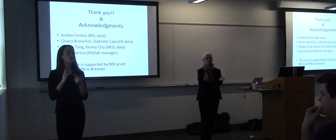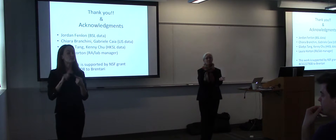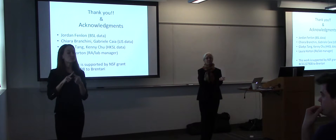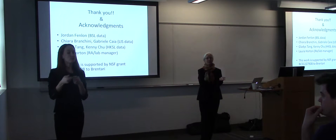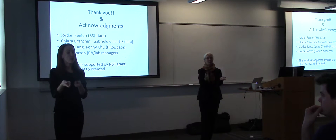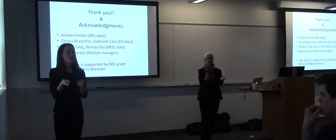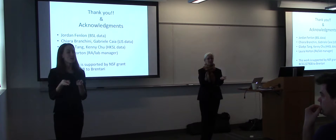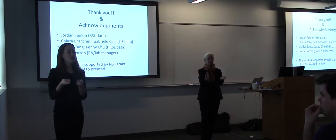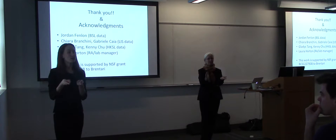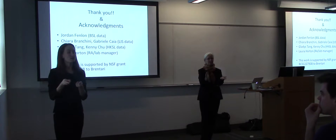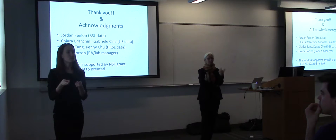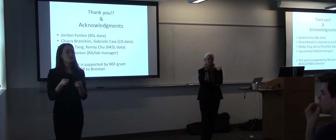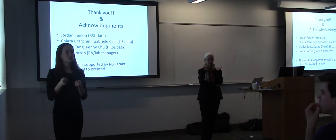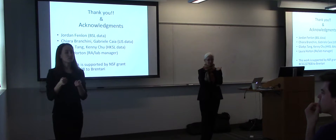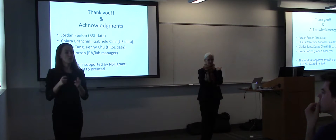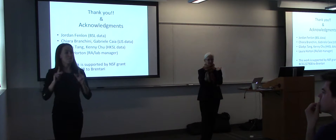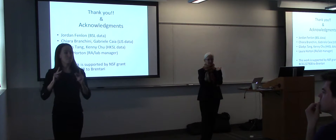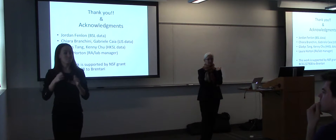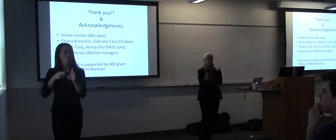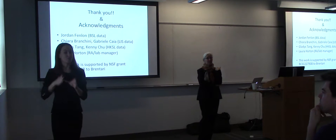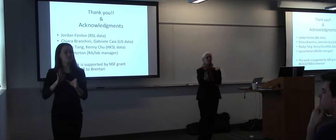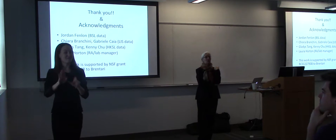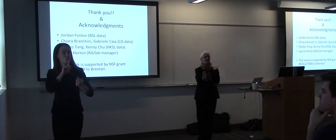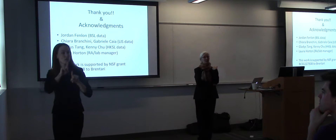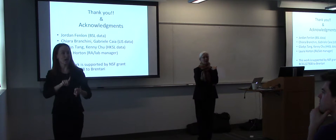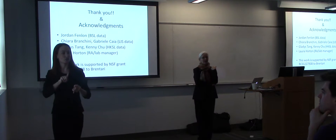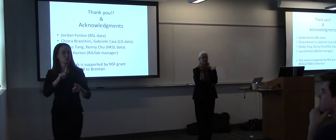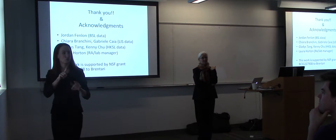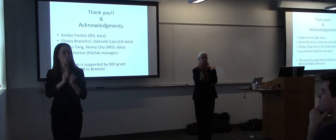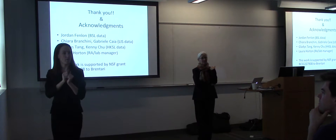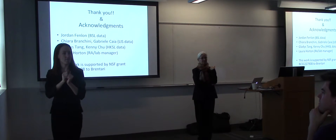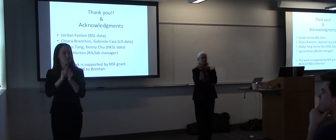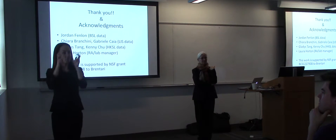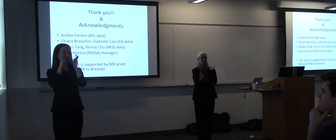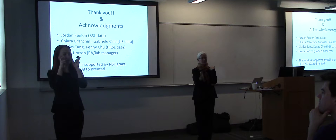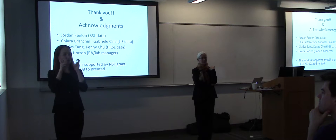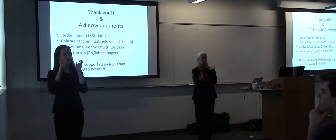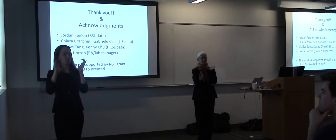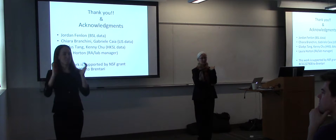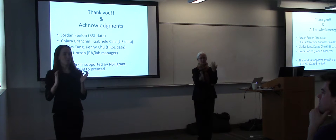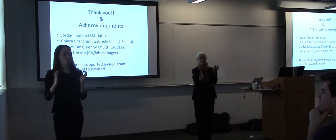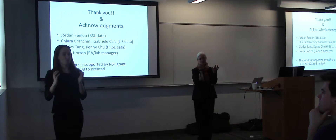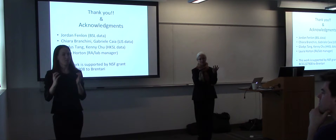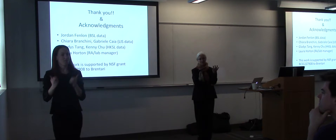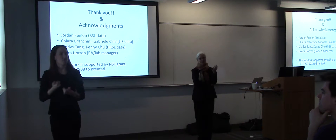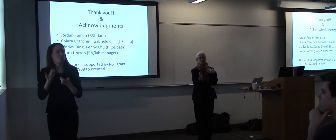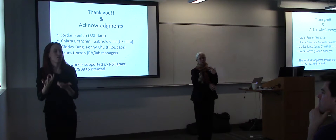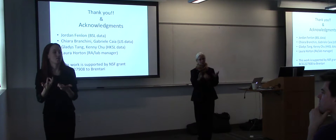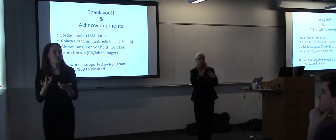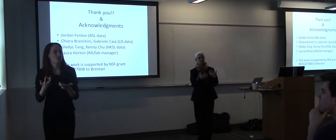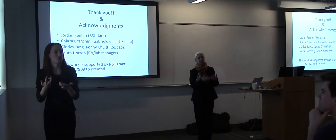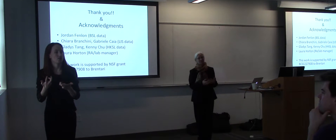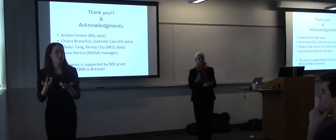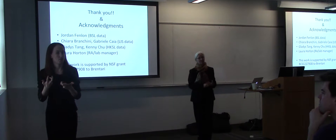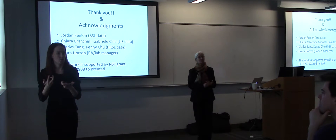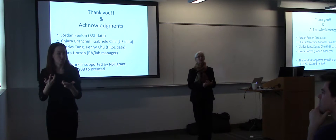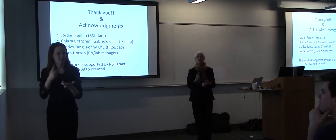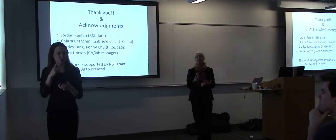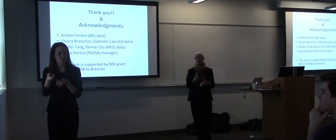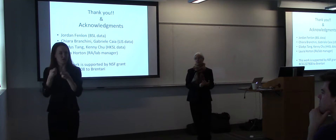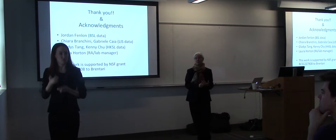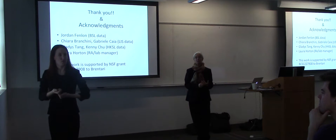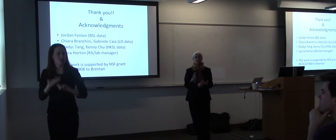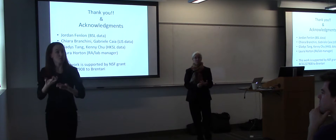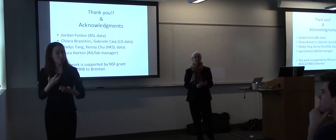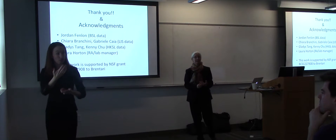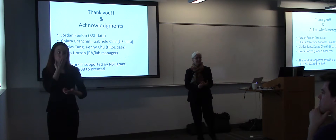simple perception task rather than production task where you're trying to elicit these. So